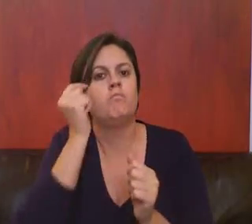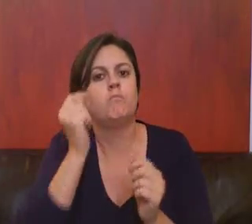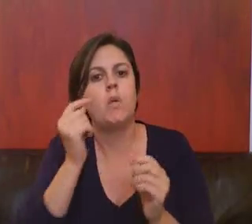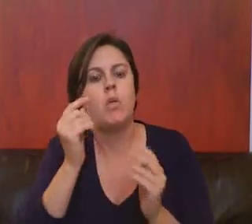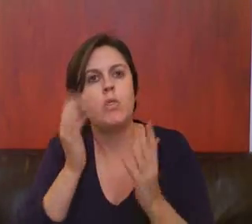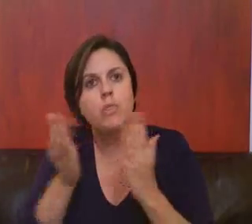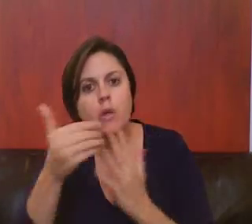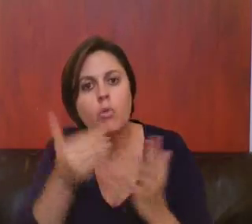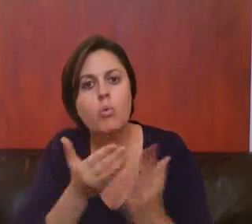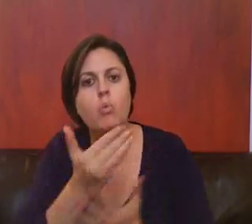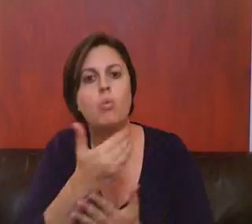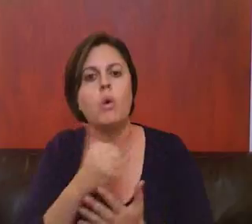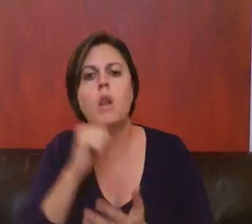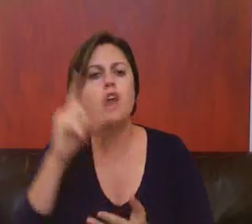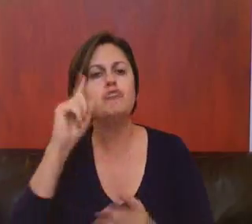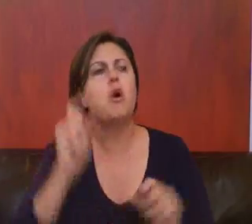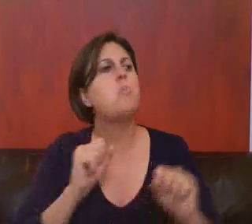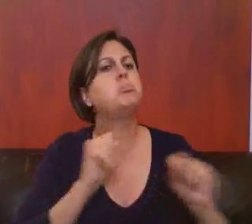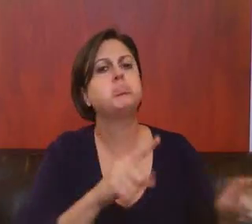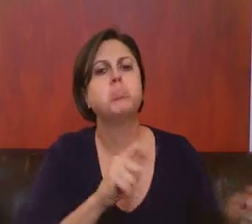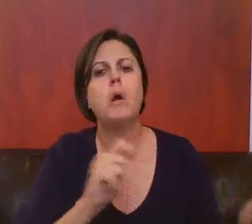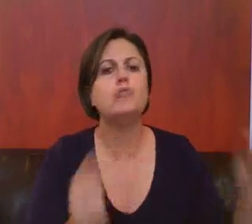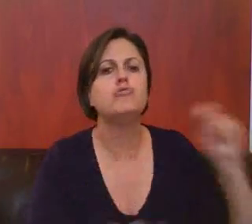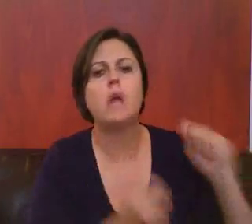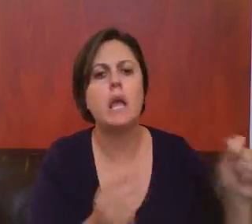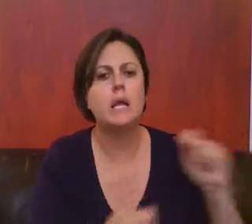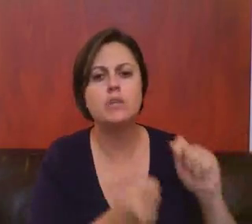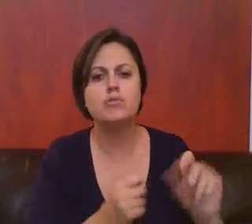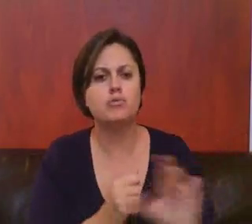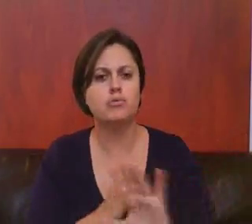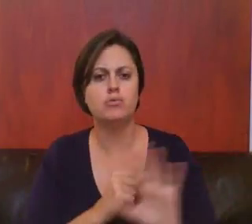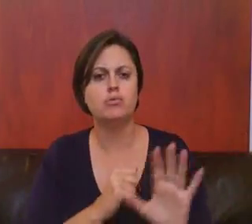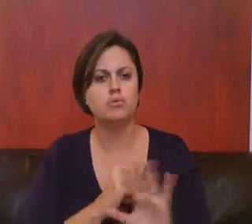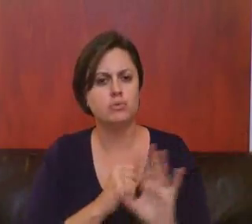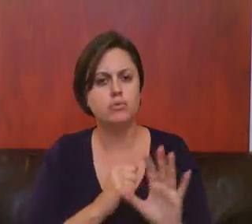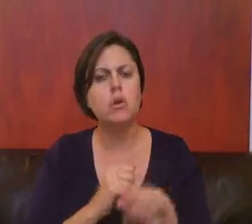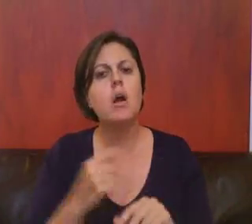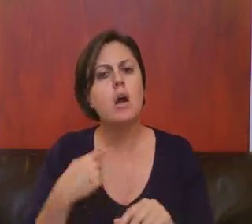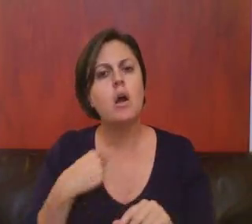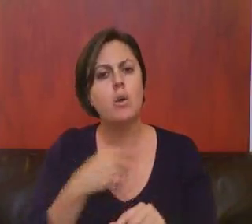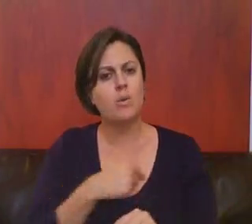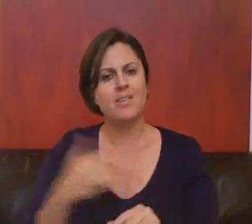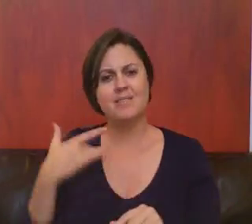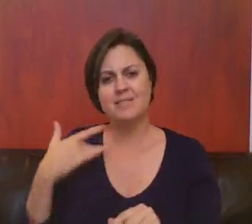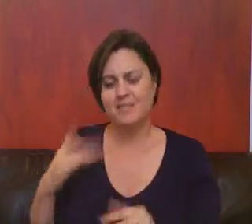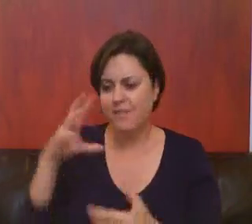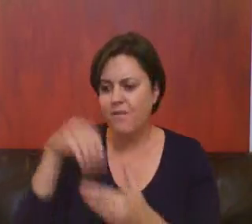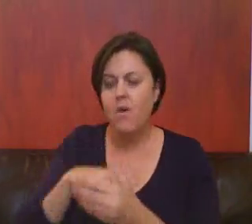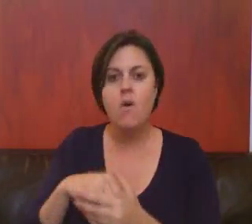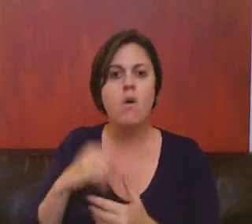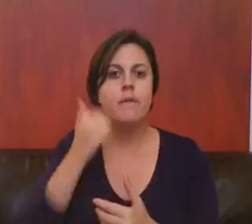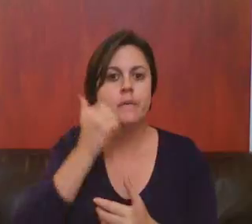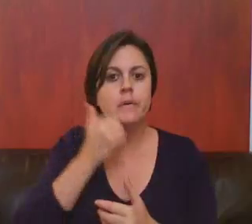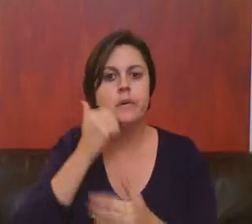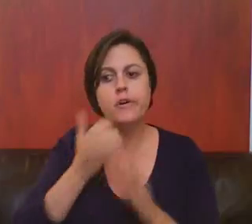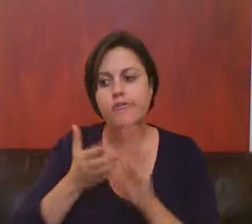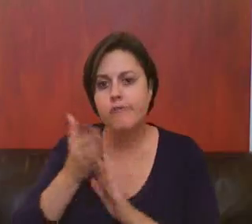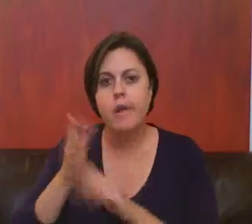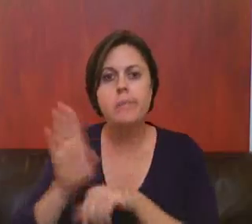thoughtfully. And we all get absorbed in the day-to-days of running the business and serving our clients,